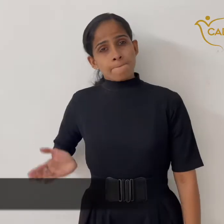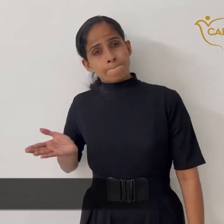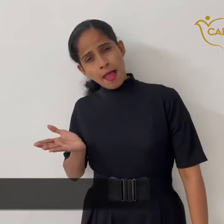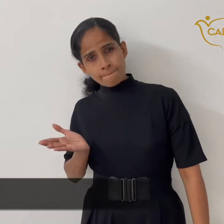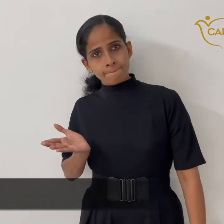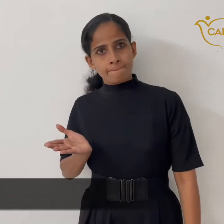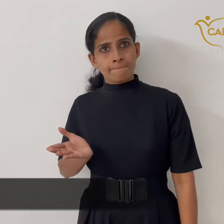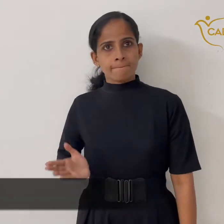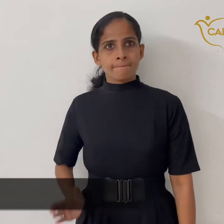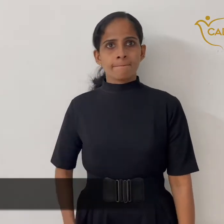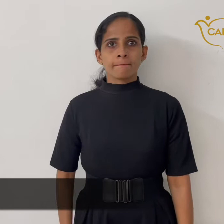hit